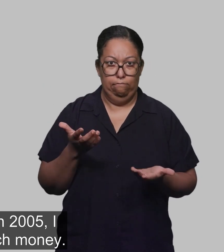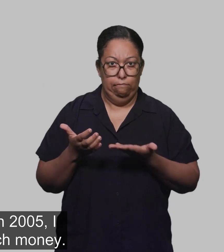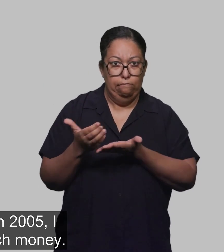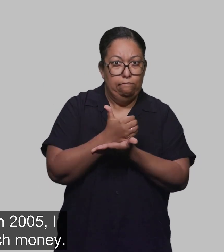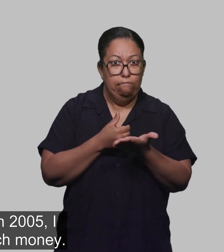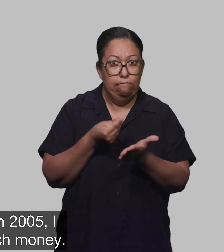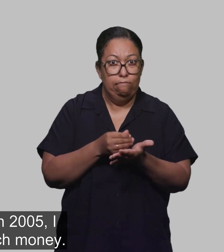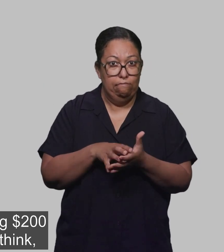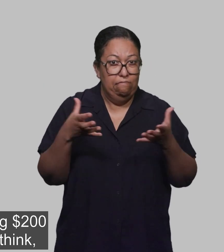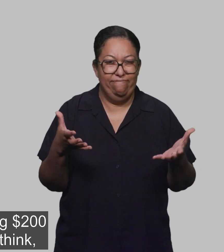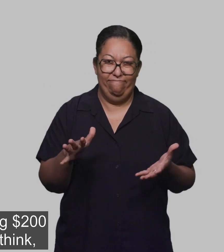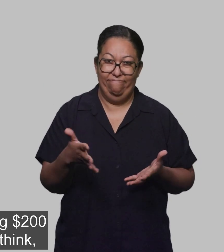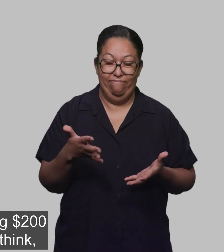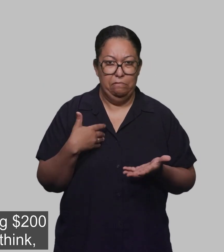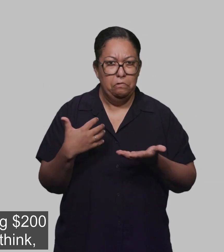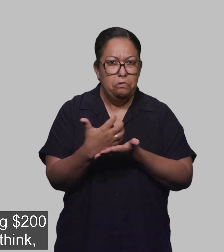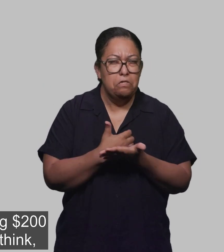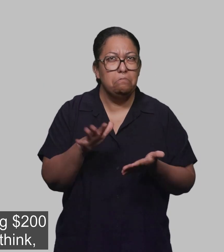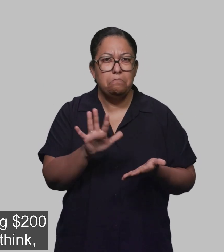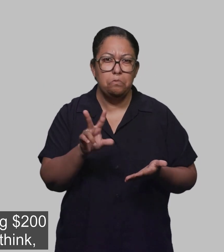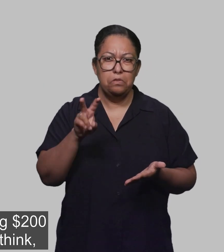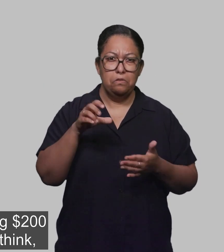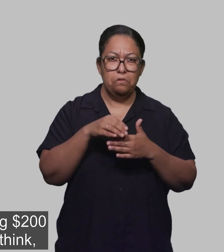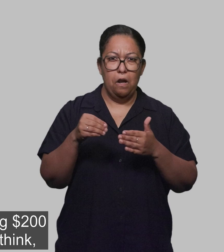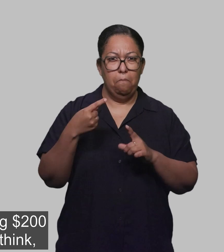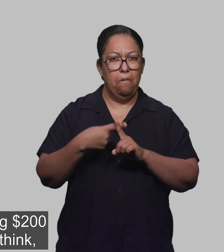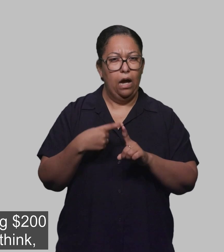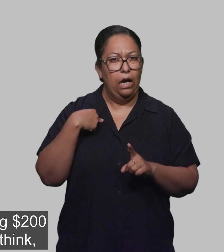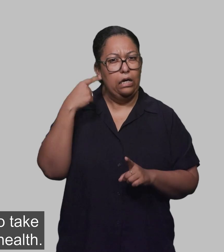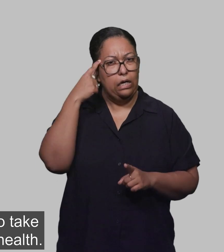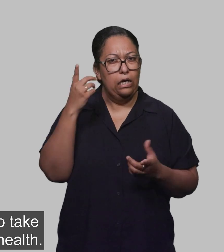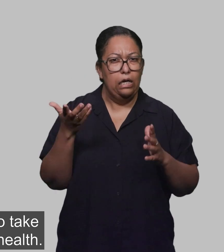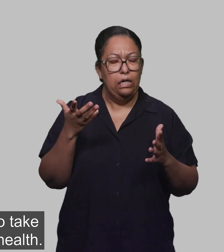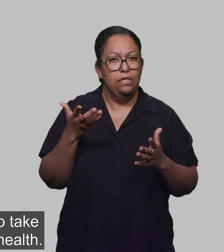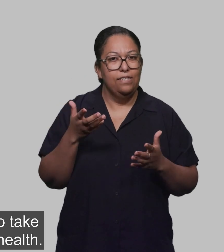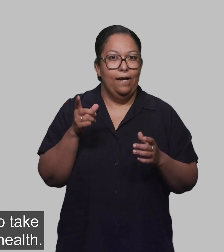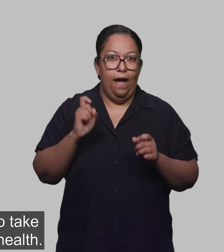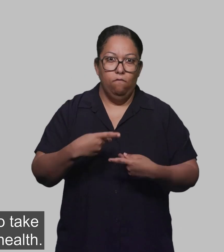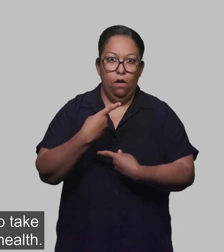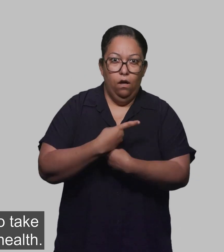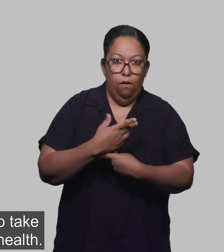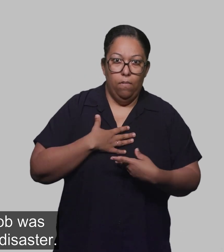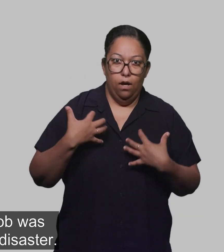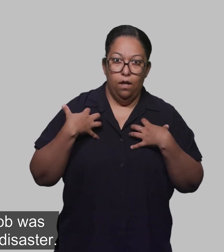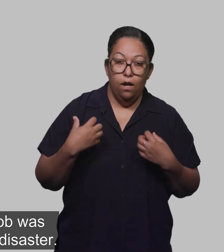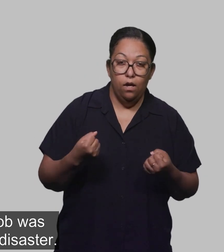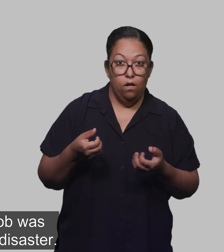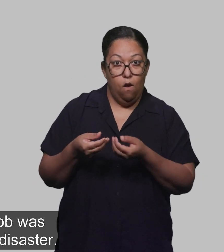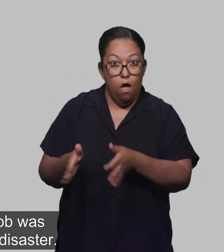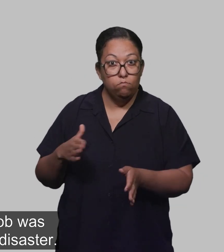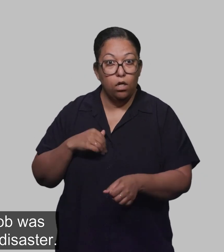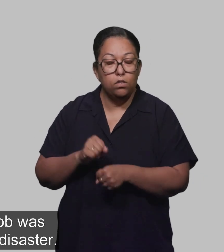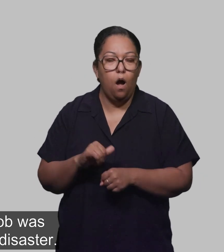didn't earn much money. I was earning $200 a month, I think, and I had to take care of my health. Losing my